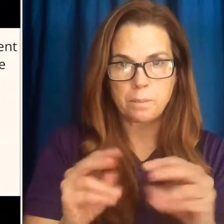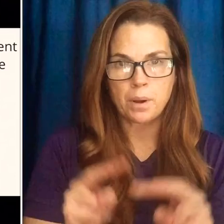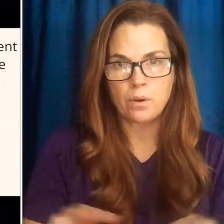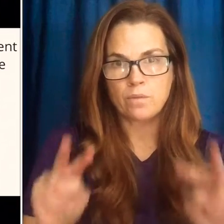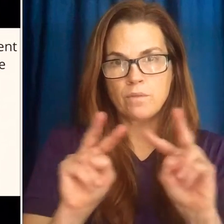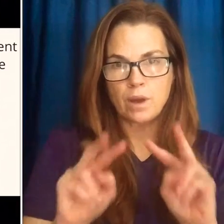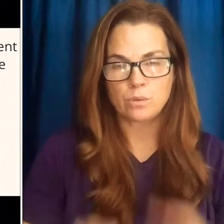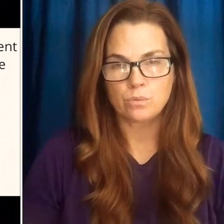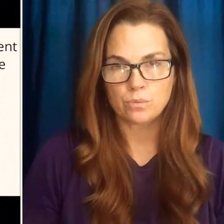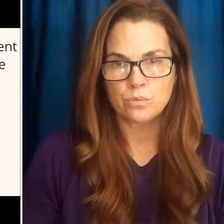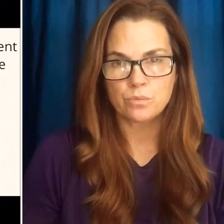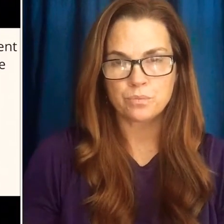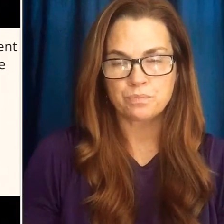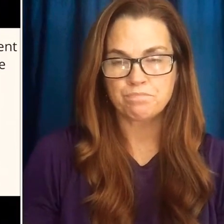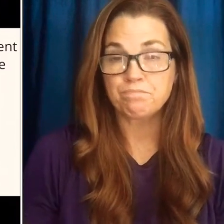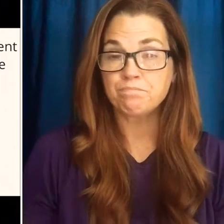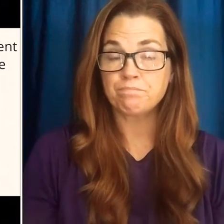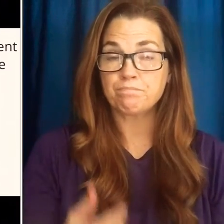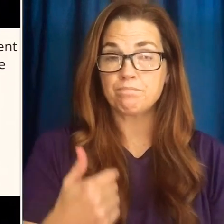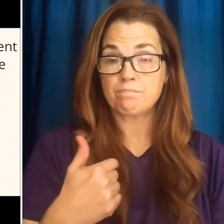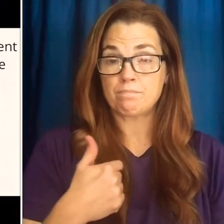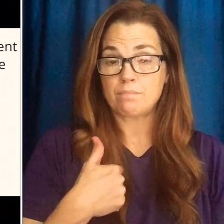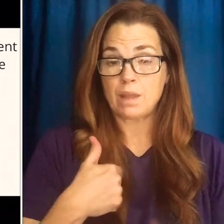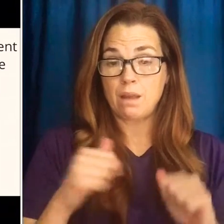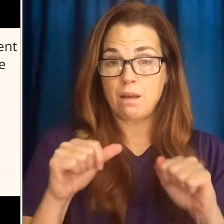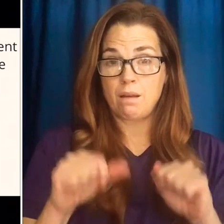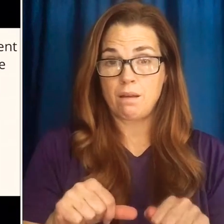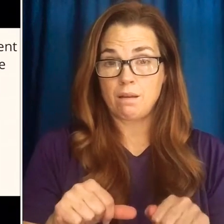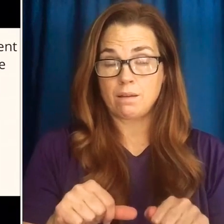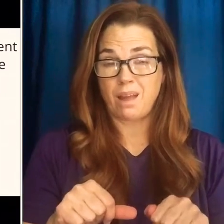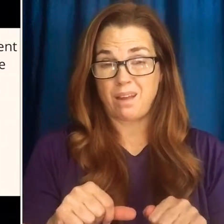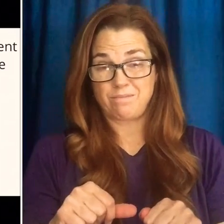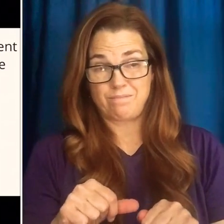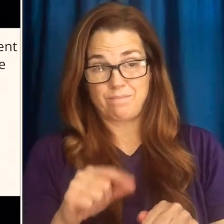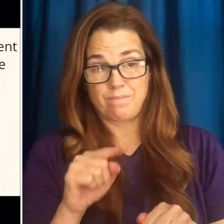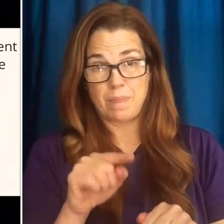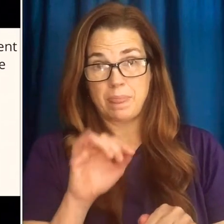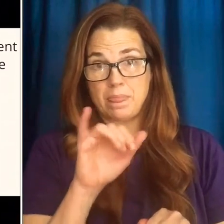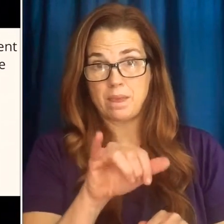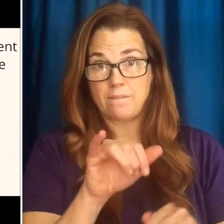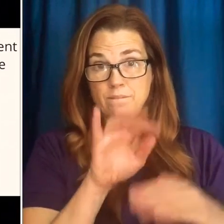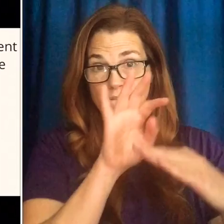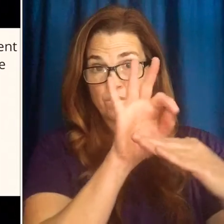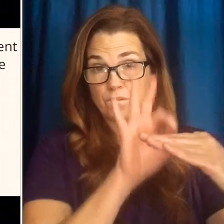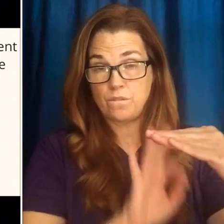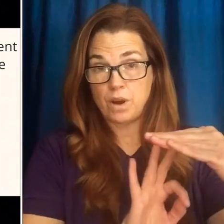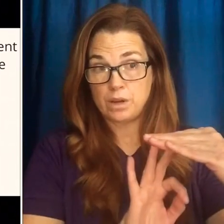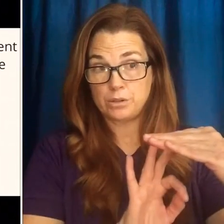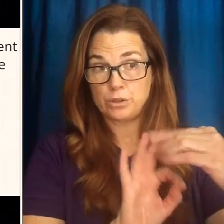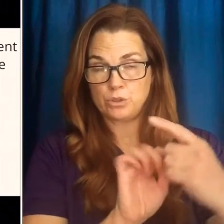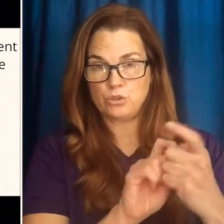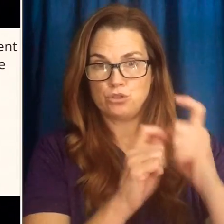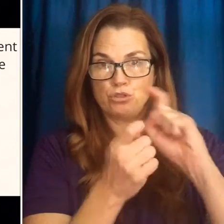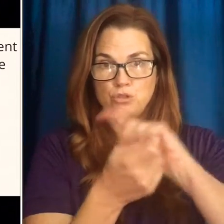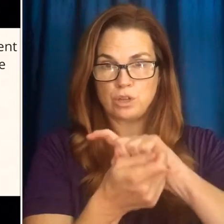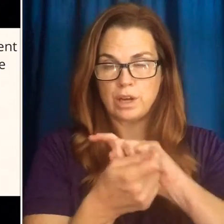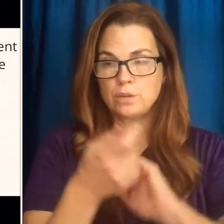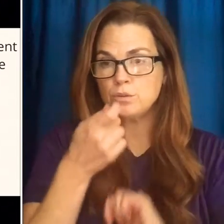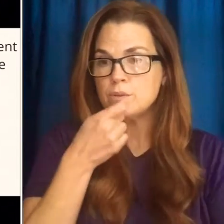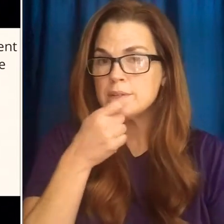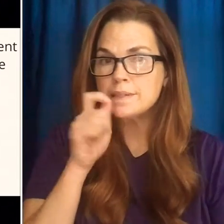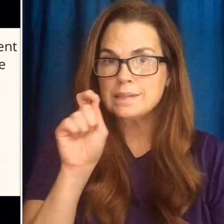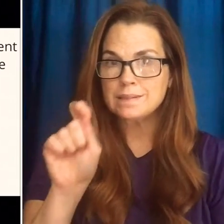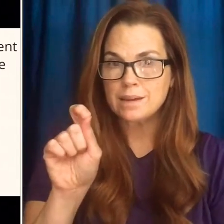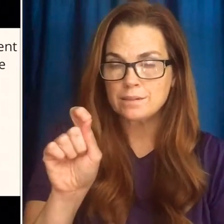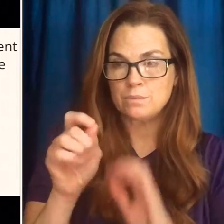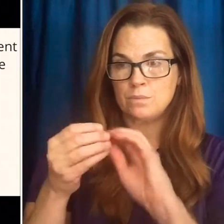fraction and represent it in the form of a decimal that has an equivalent value. I know,